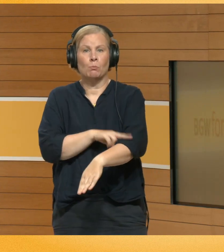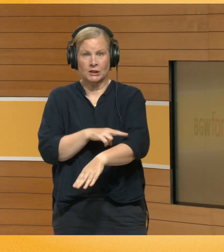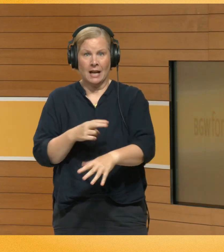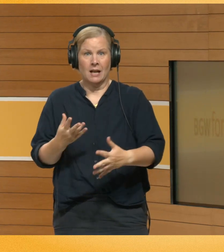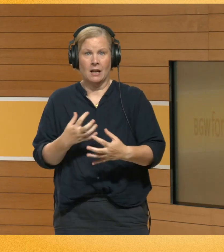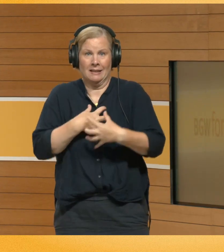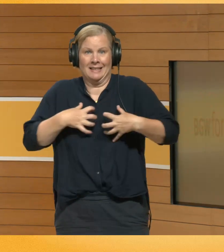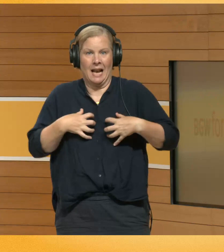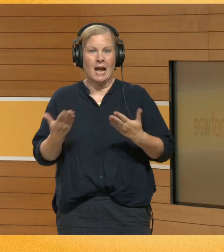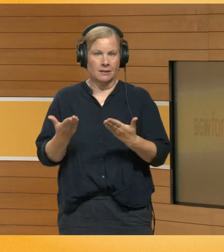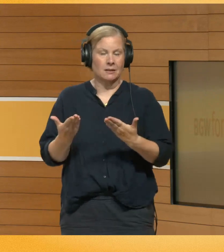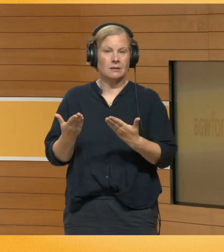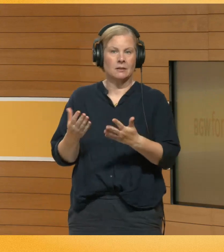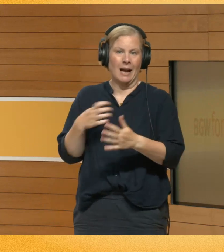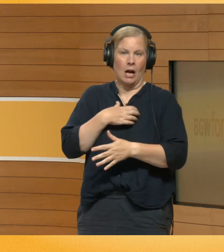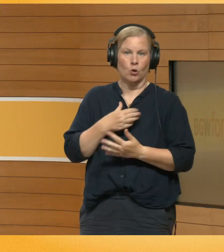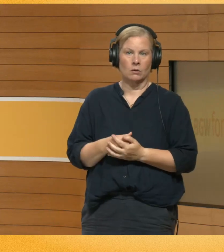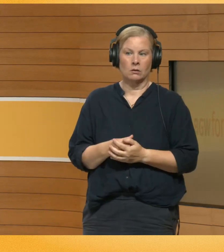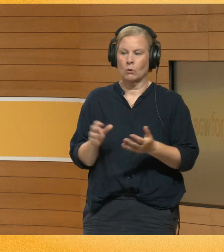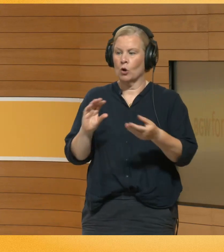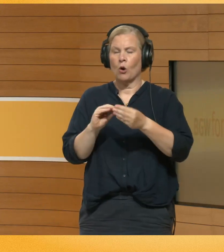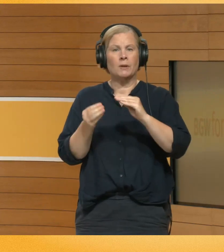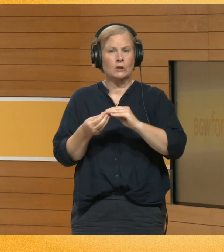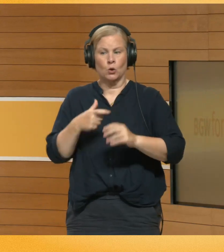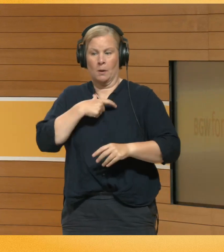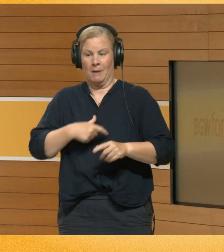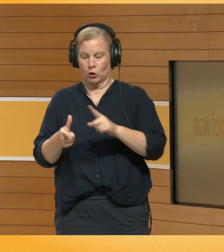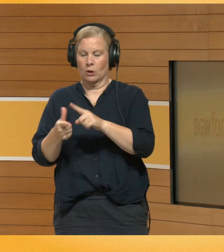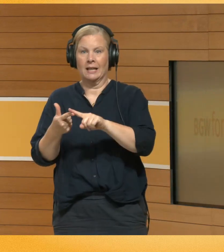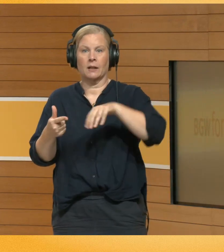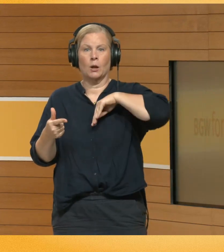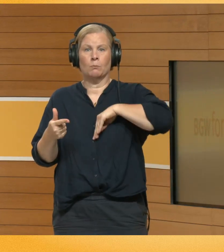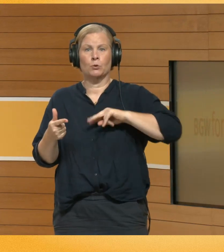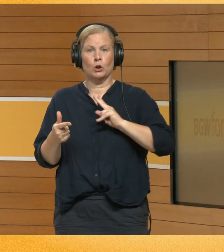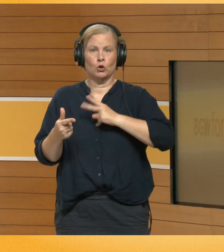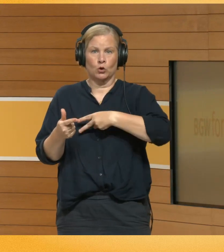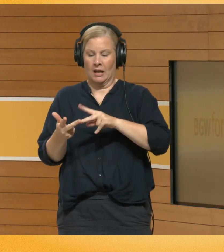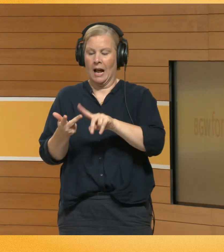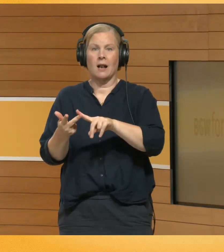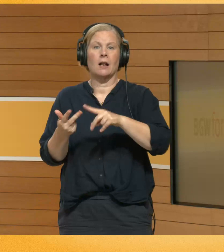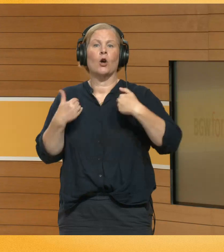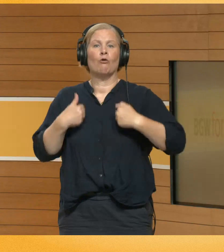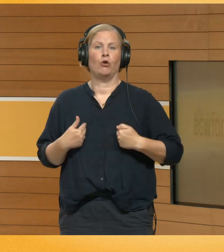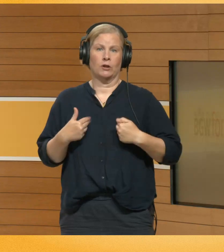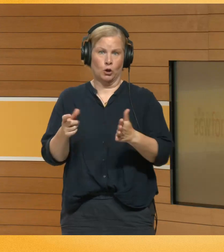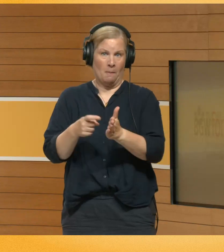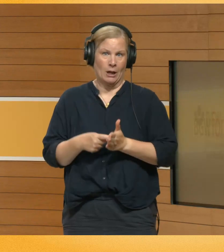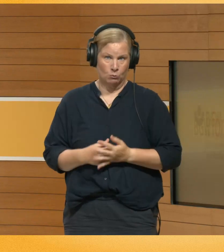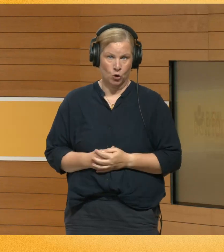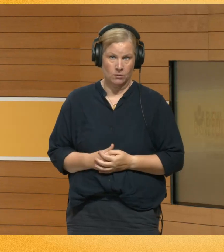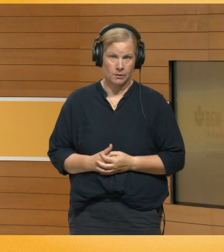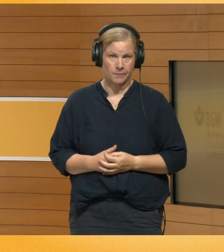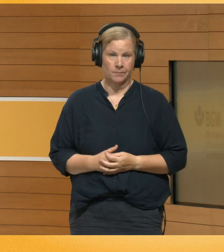of personal, psychosocial, and physical demands, and it all englobes the work